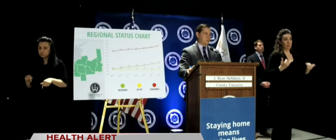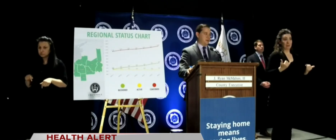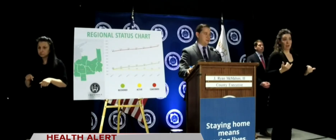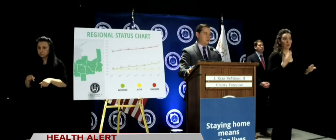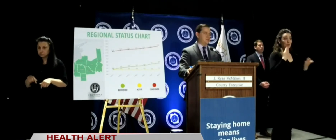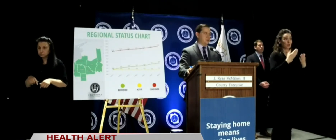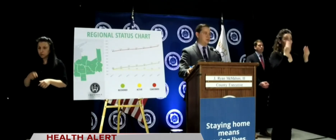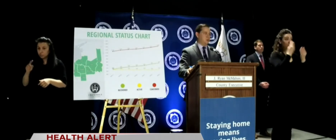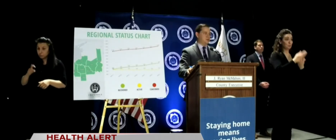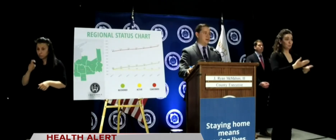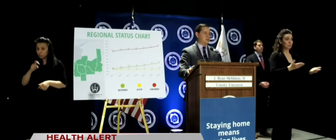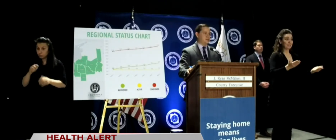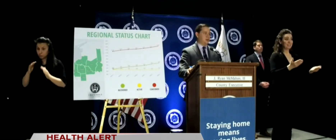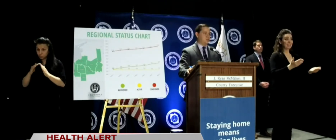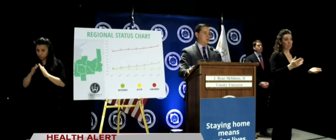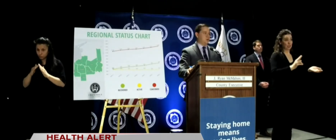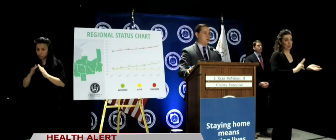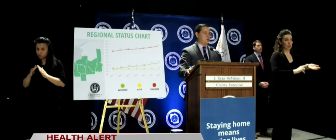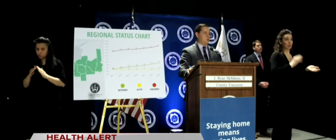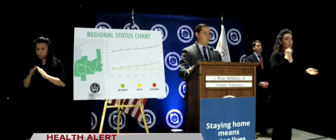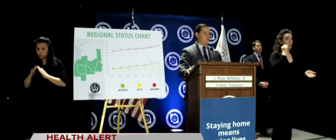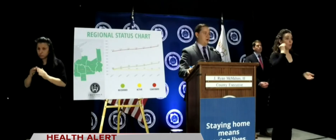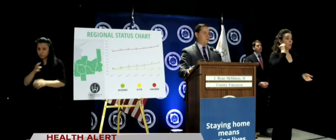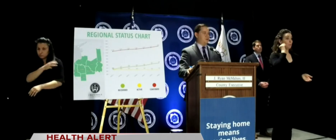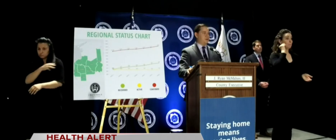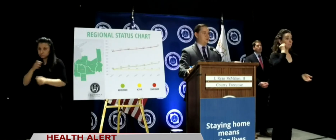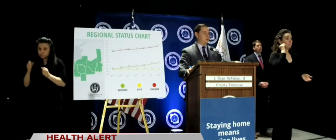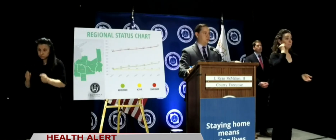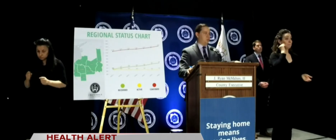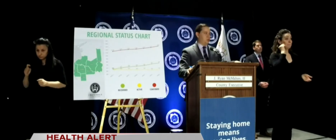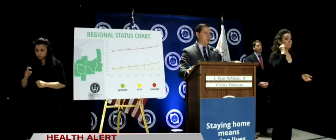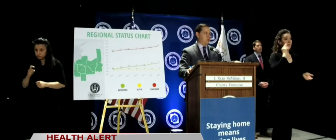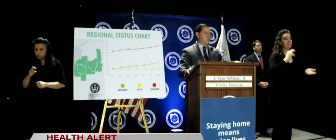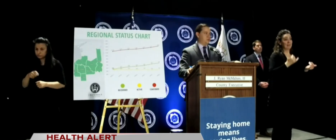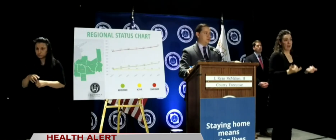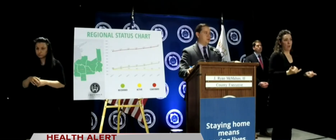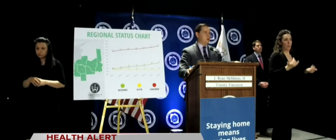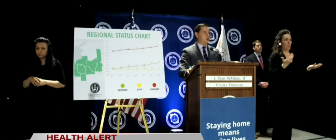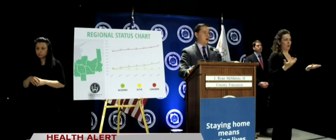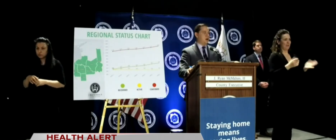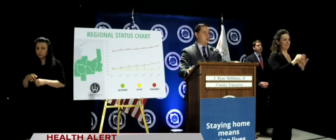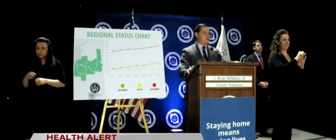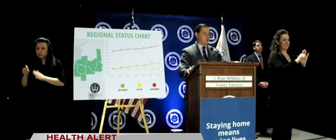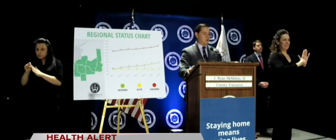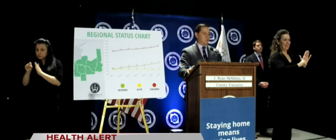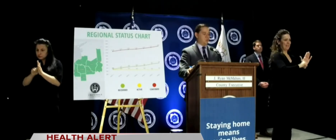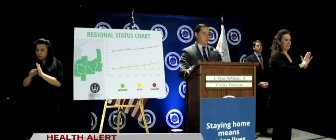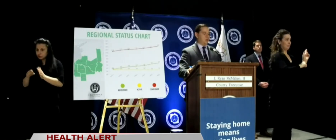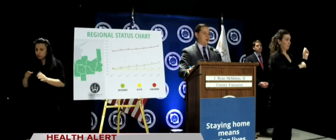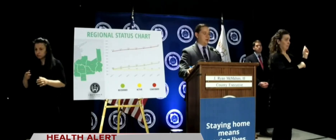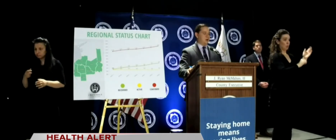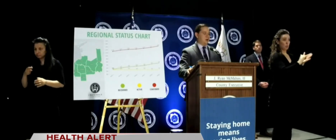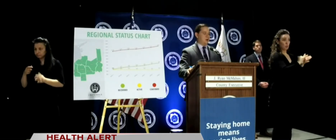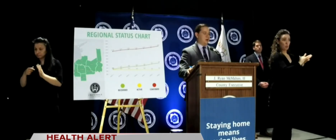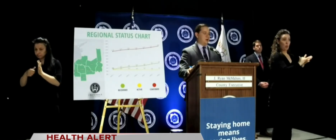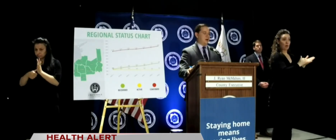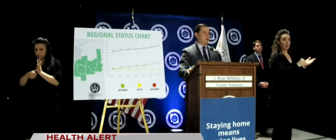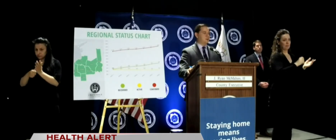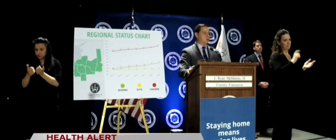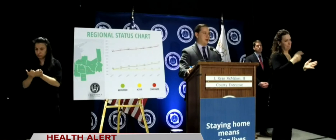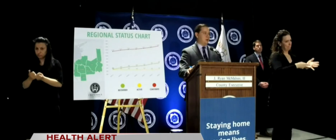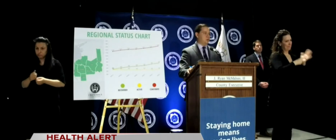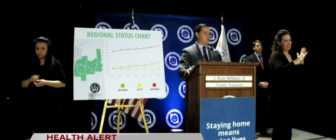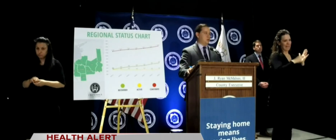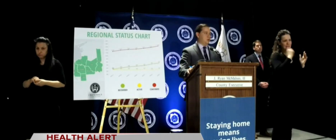residents being tested. The state of New York's testing them. We've offered testing to employees. So we're getting our